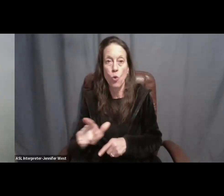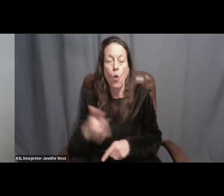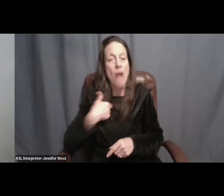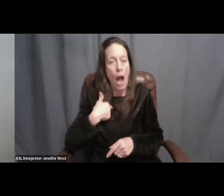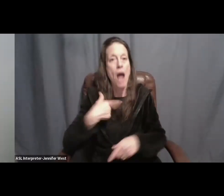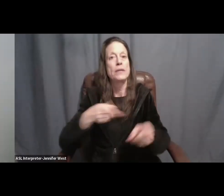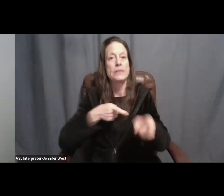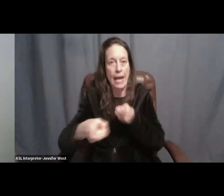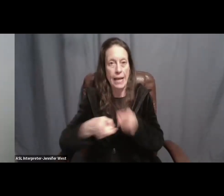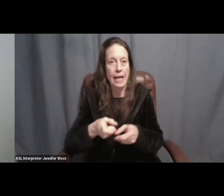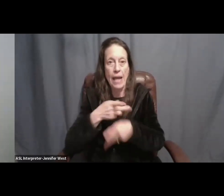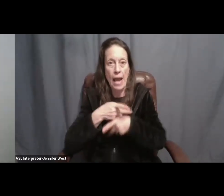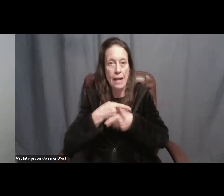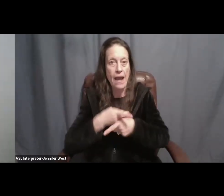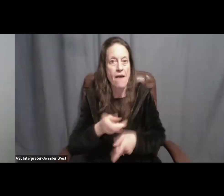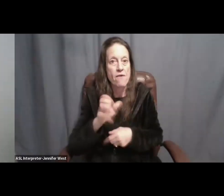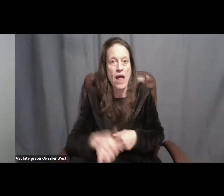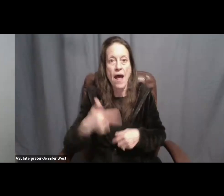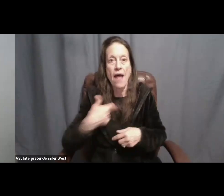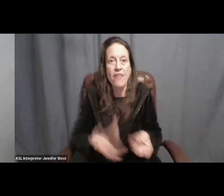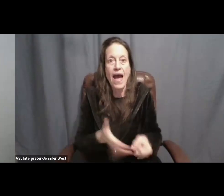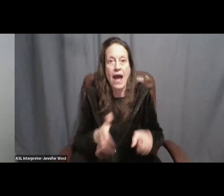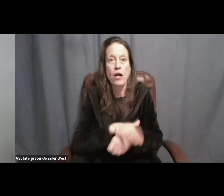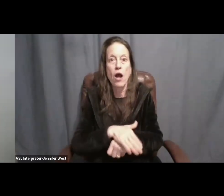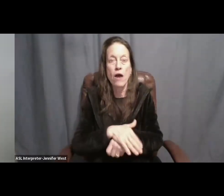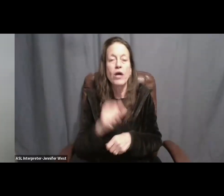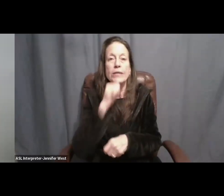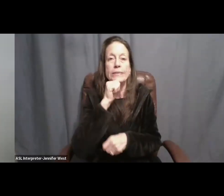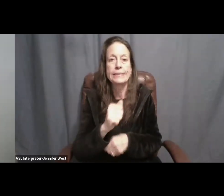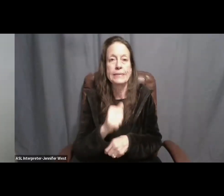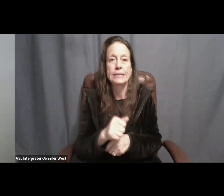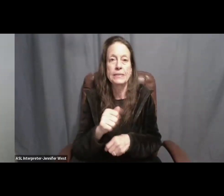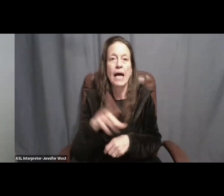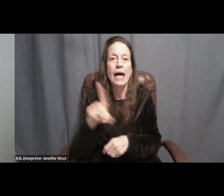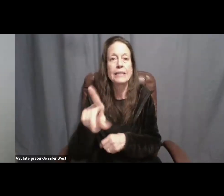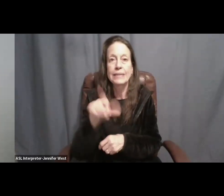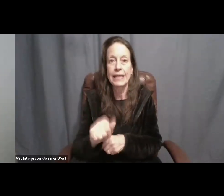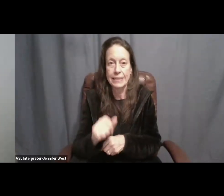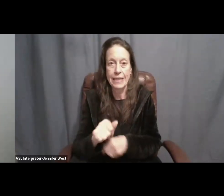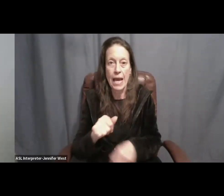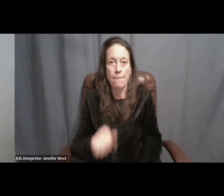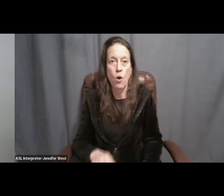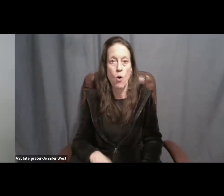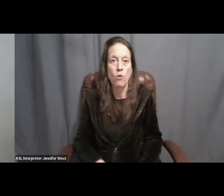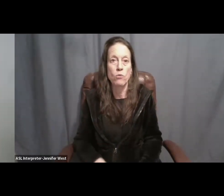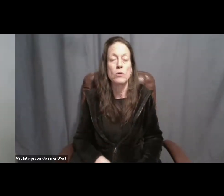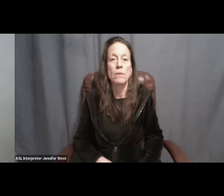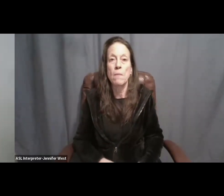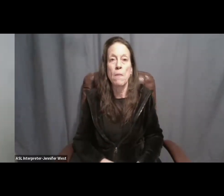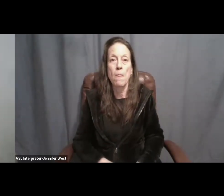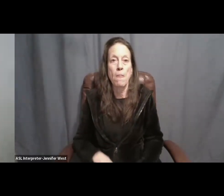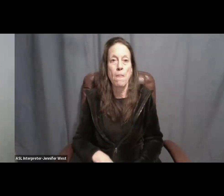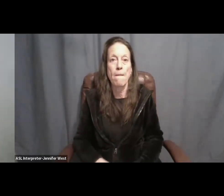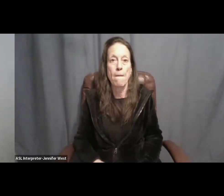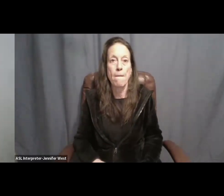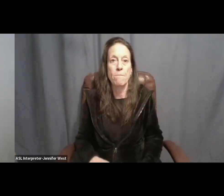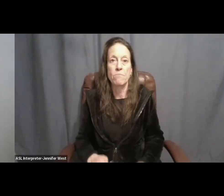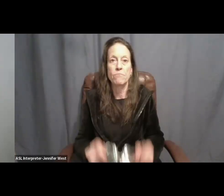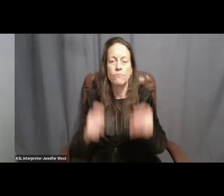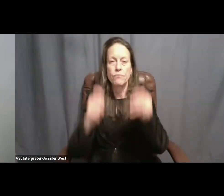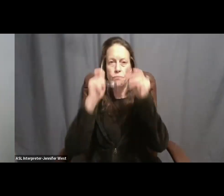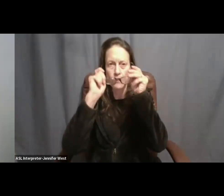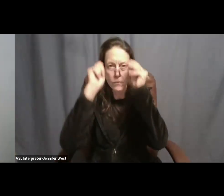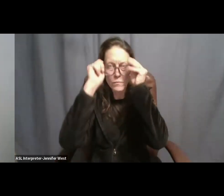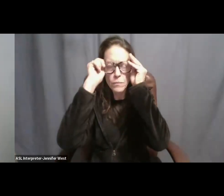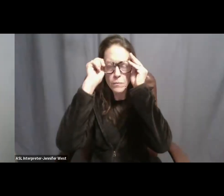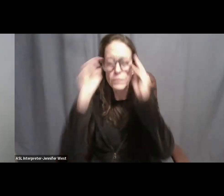a non-disabled roommate who is her living caregiver. That means that she has somebody overnight,